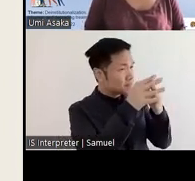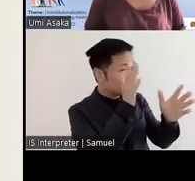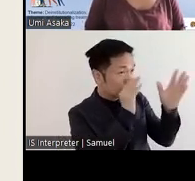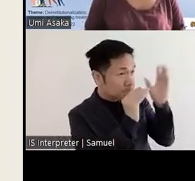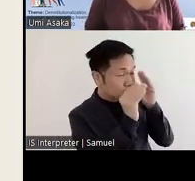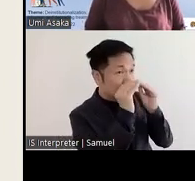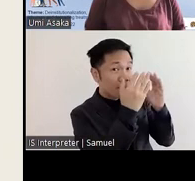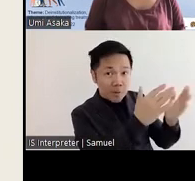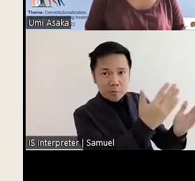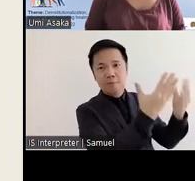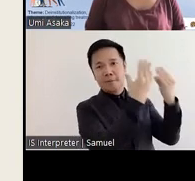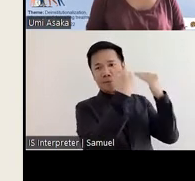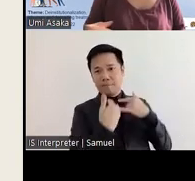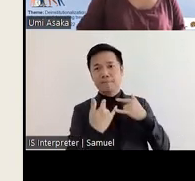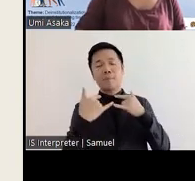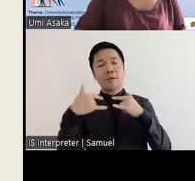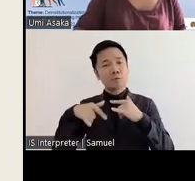living centers